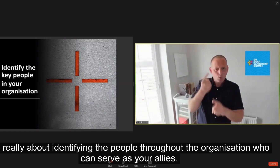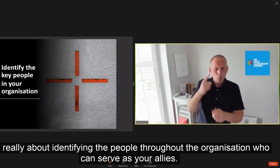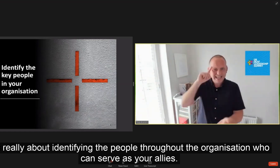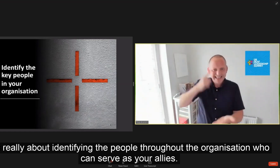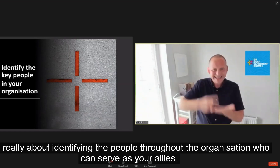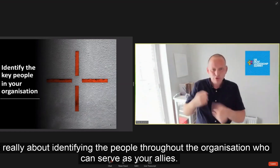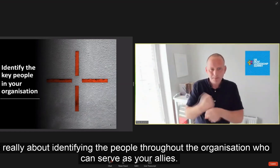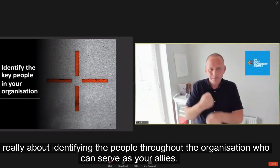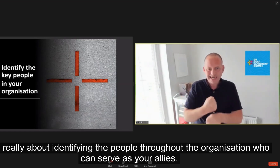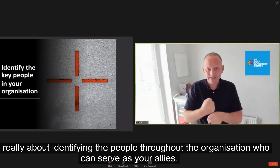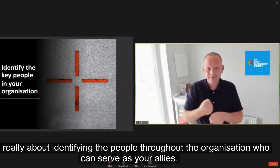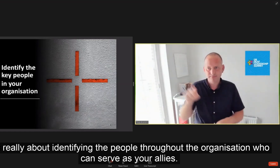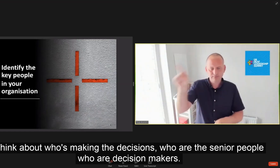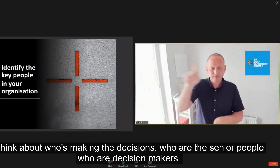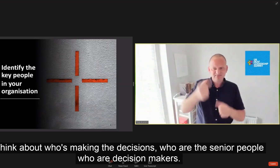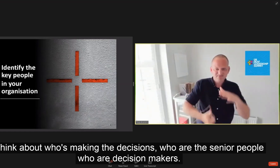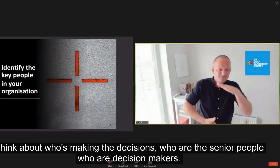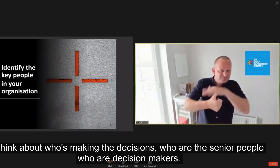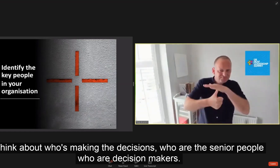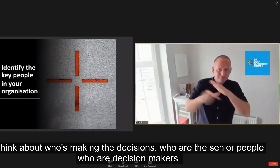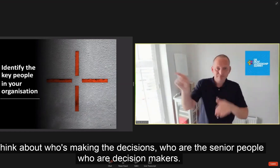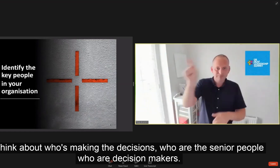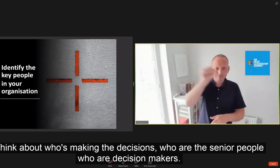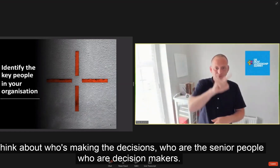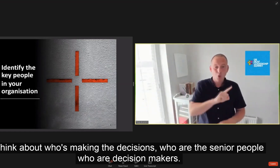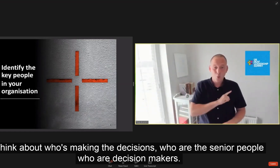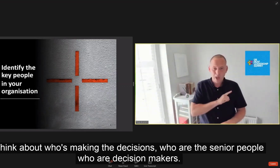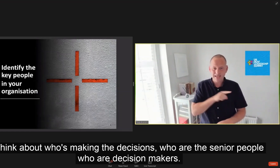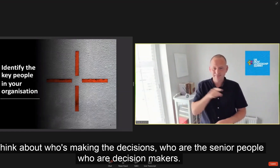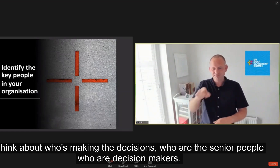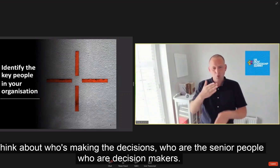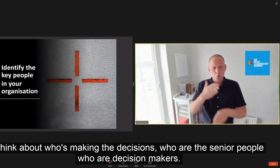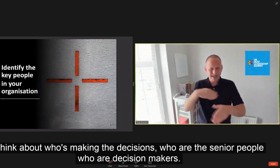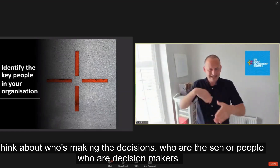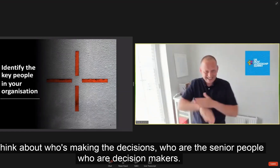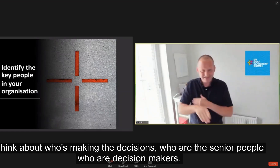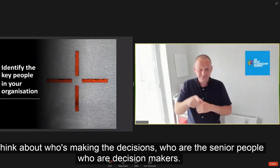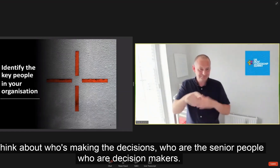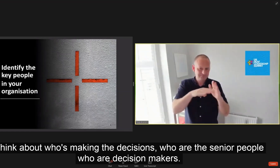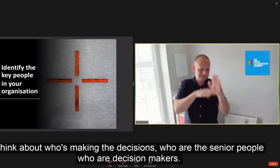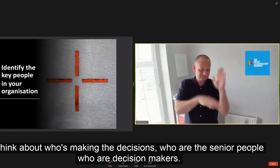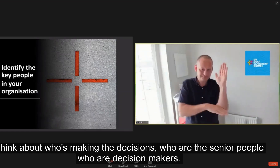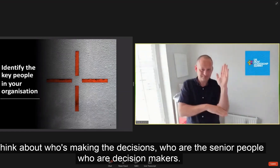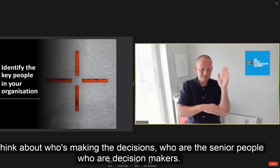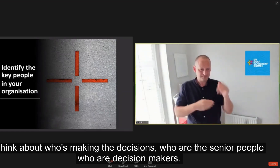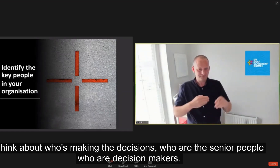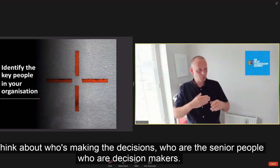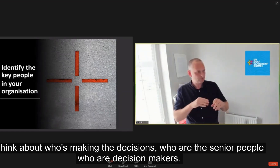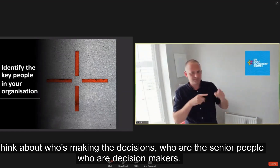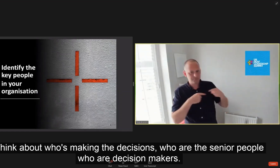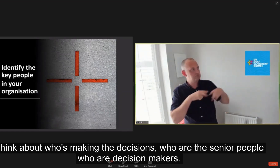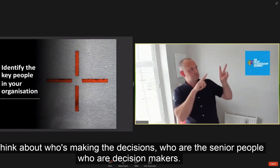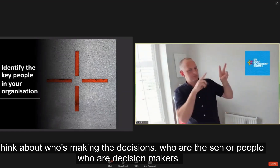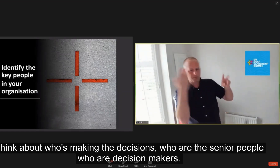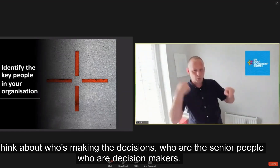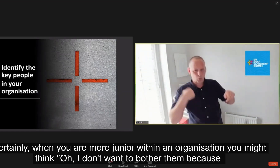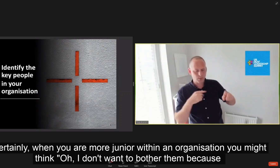your allies. You know, think about who's making the decision. Who are the senior people who are decision makers? Certainly when